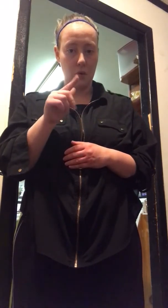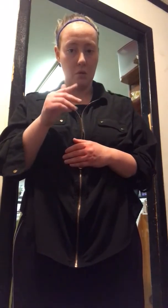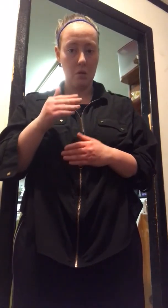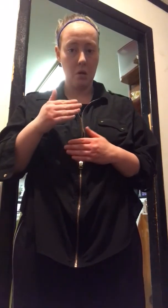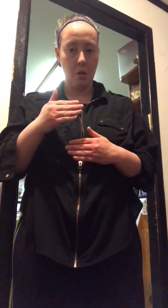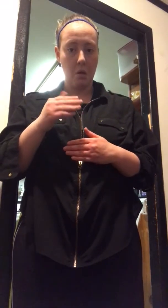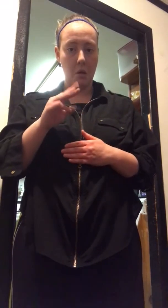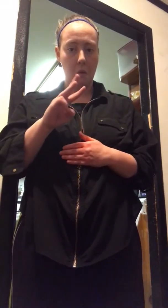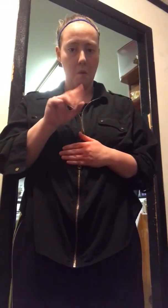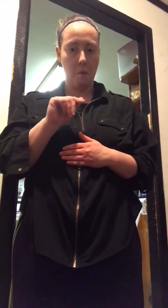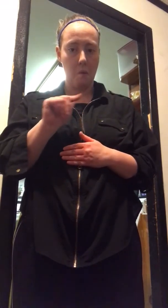Parietal pleura.